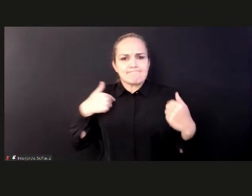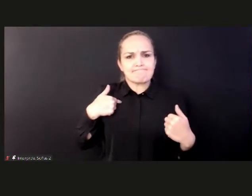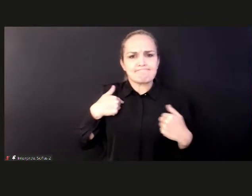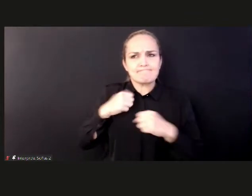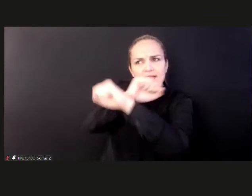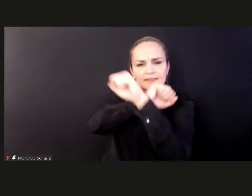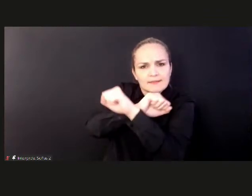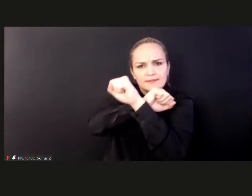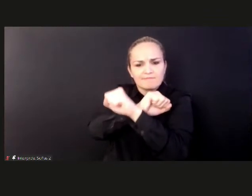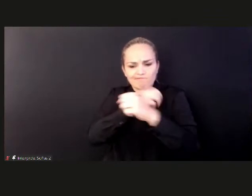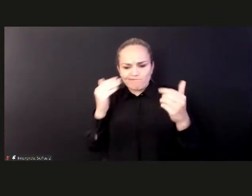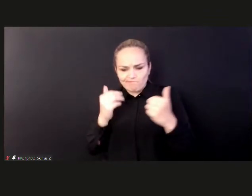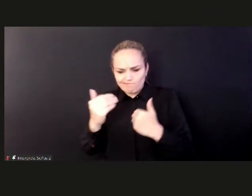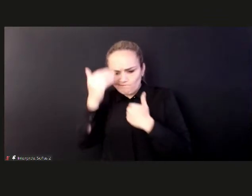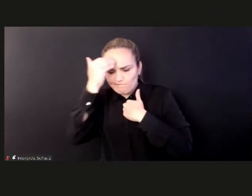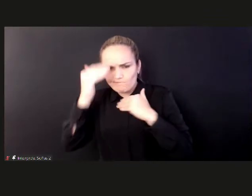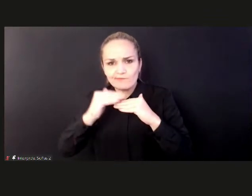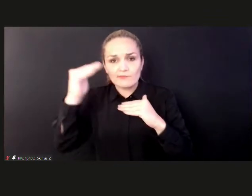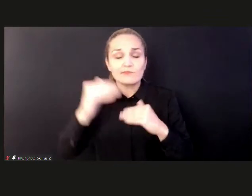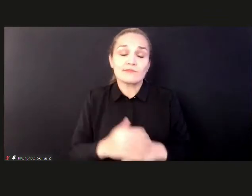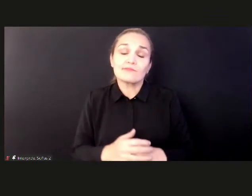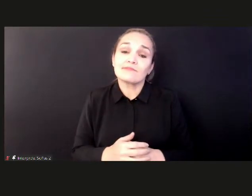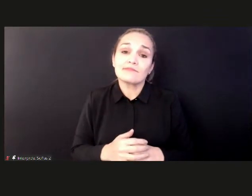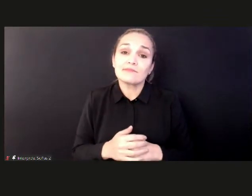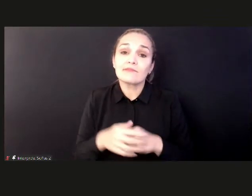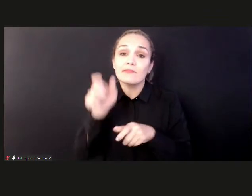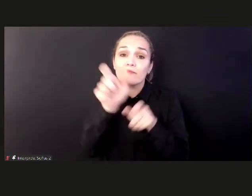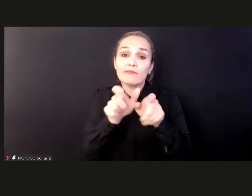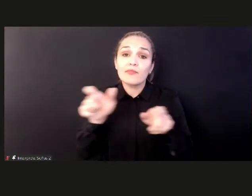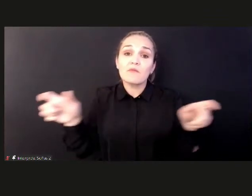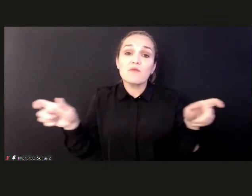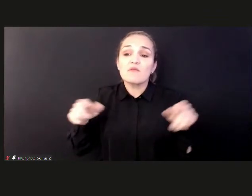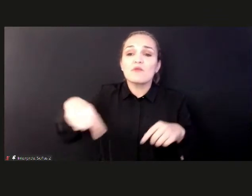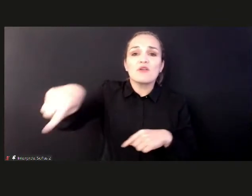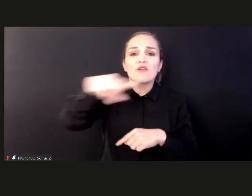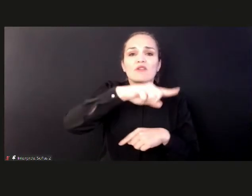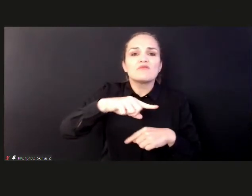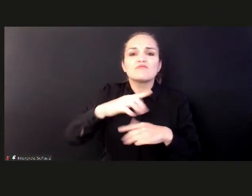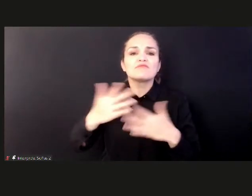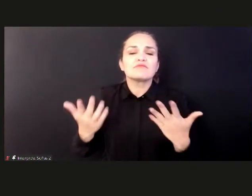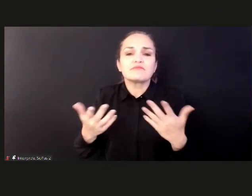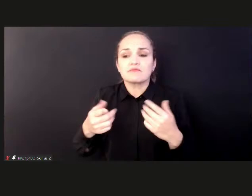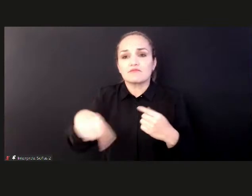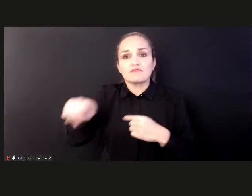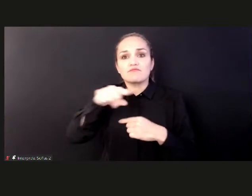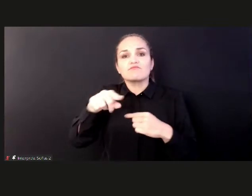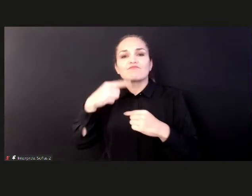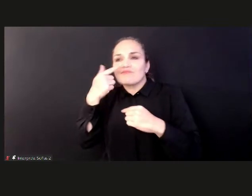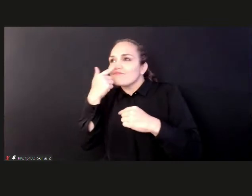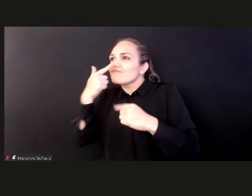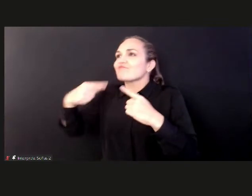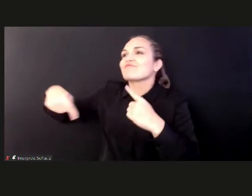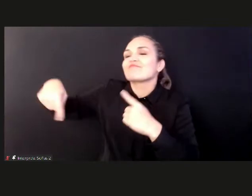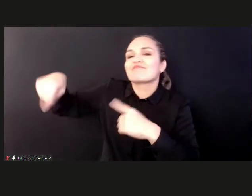into wildlife will attract a steady following. All in all, COVID-19 has caused us a lot of pain, but it has